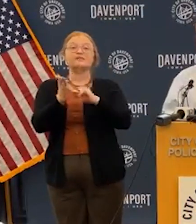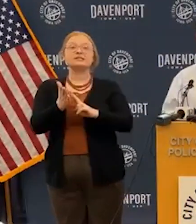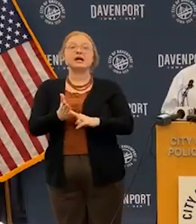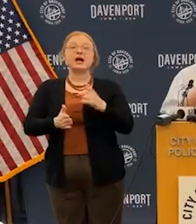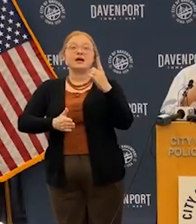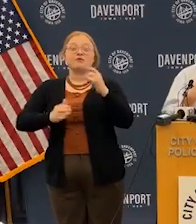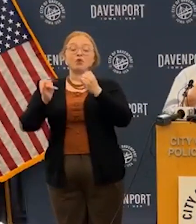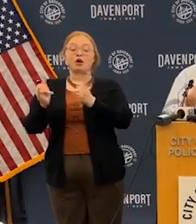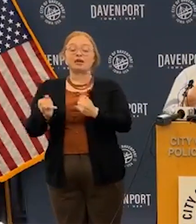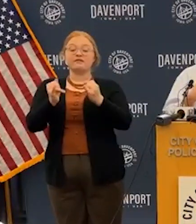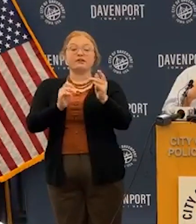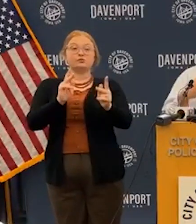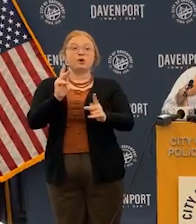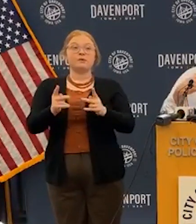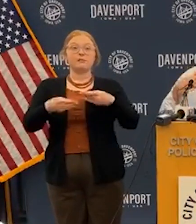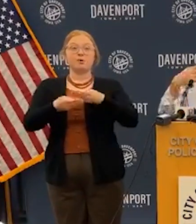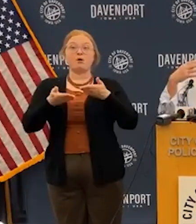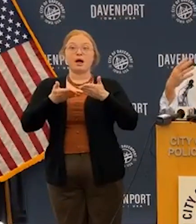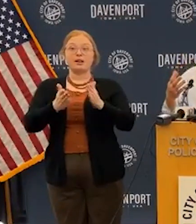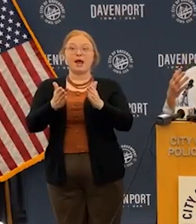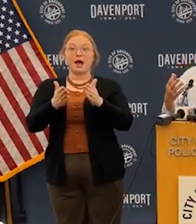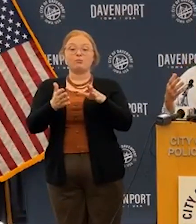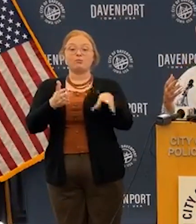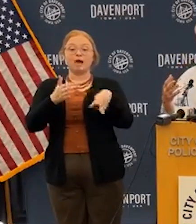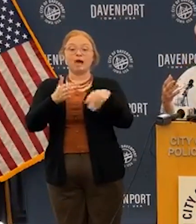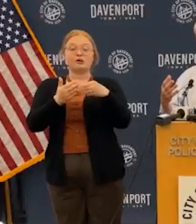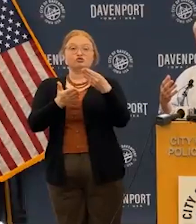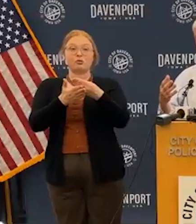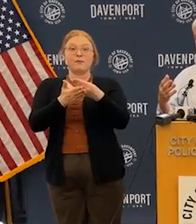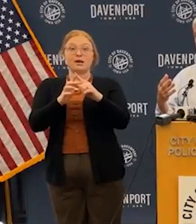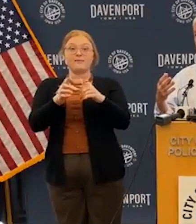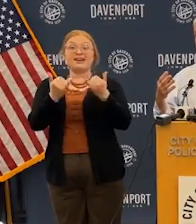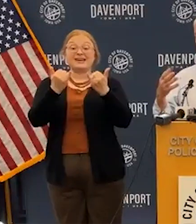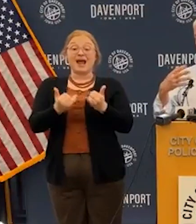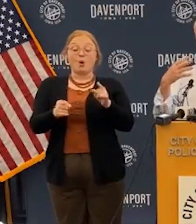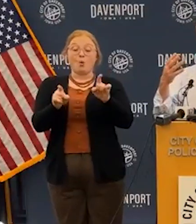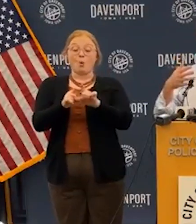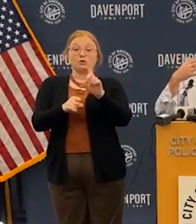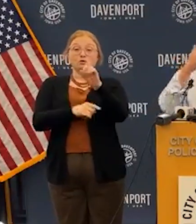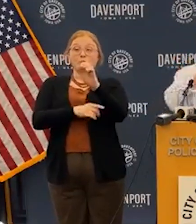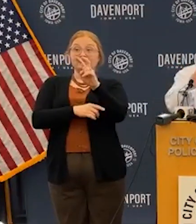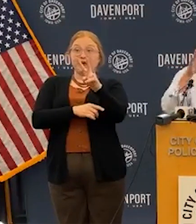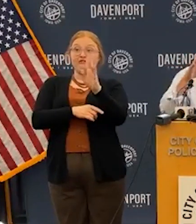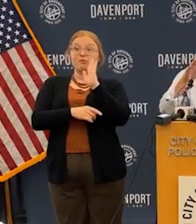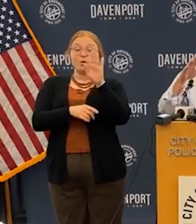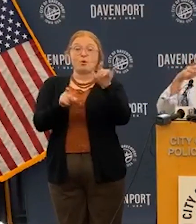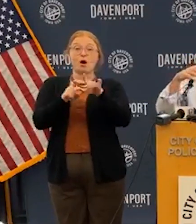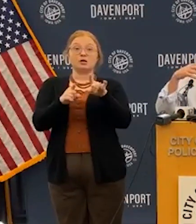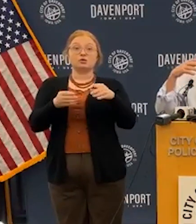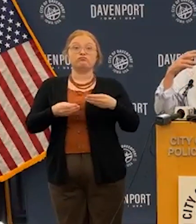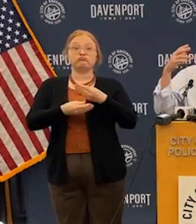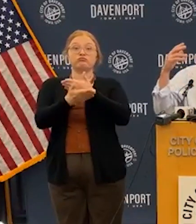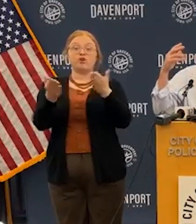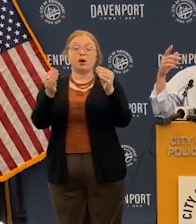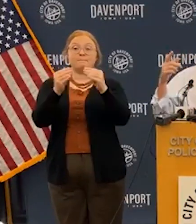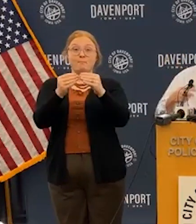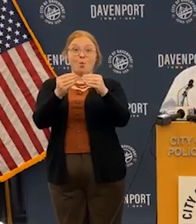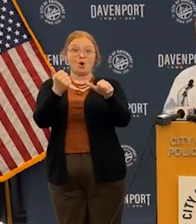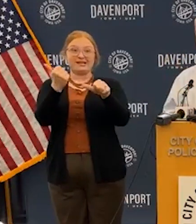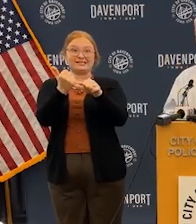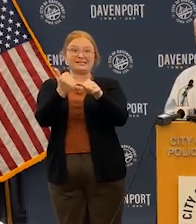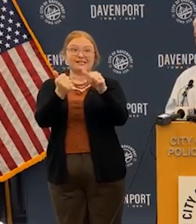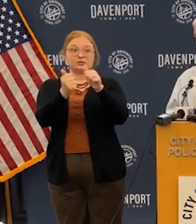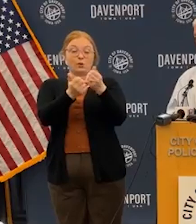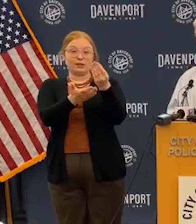You will be hearing from us on assistance that the city is going to provide as far as monetary and other things. And then I want to also